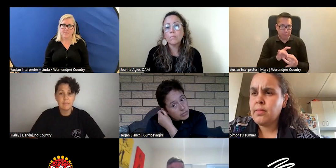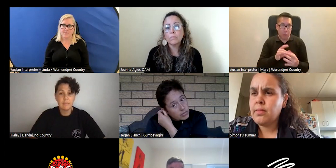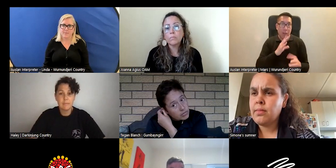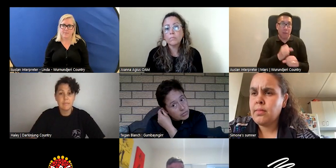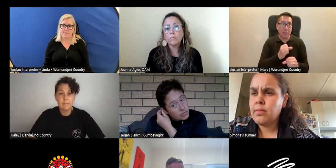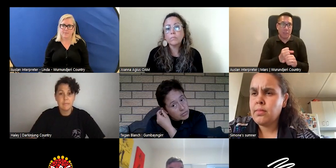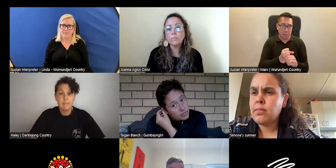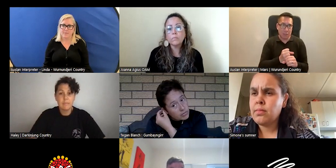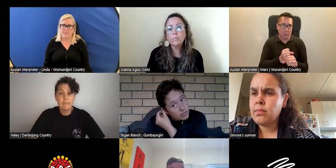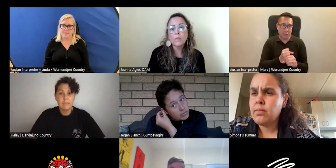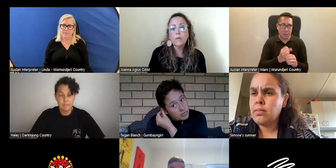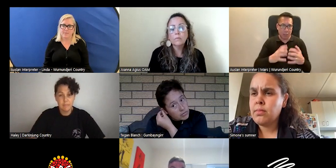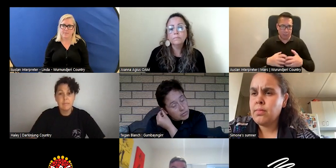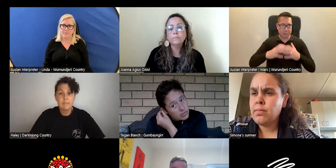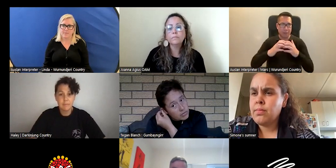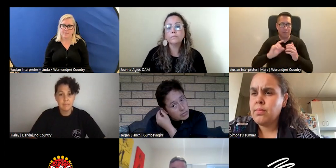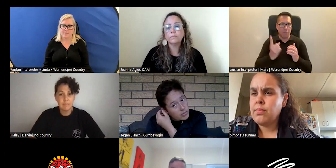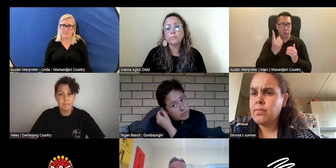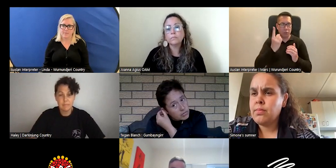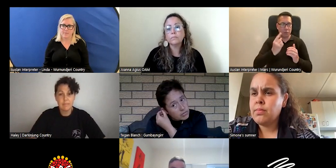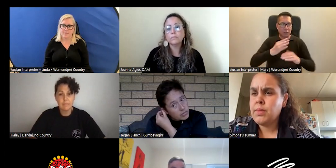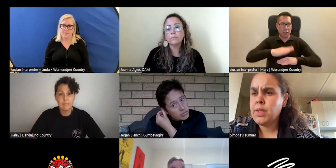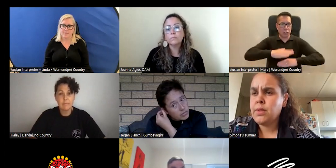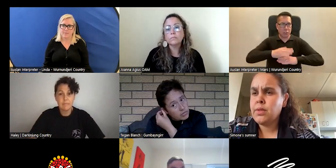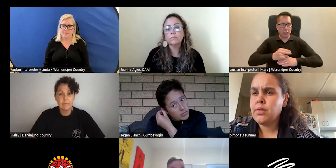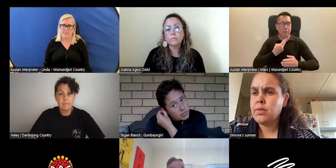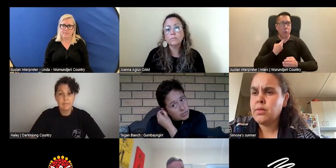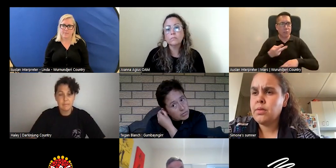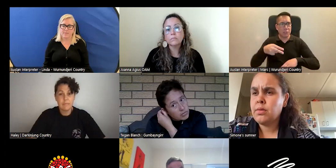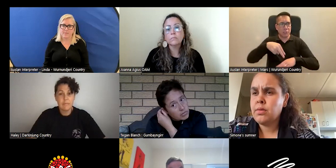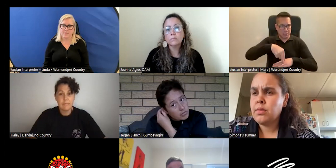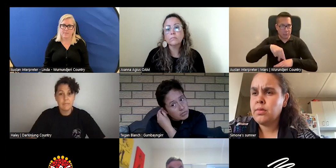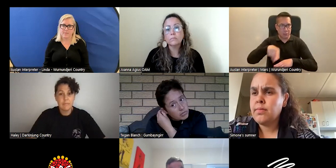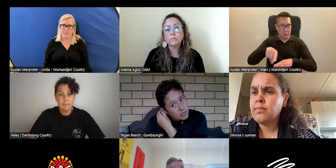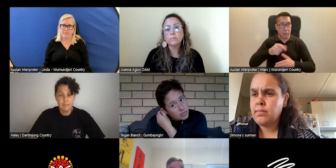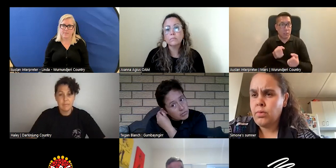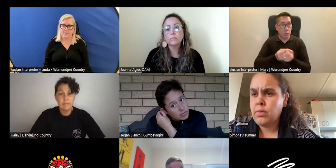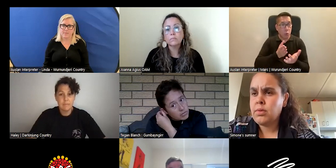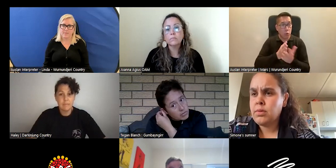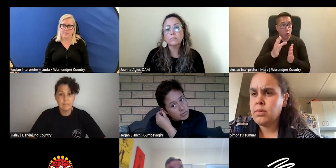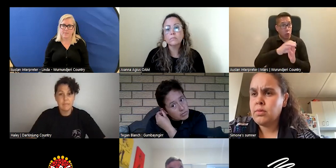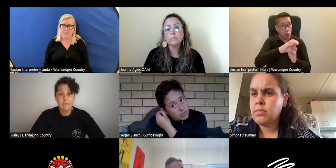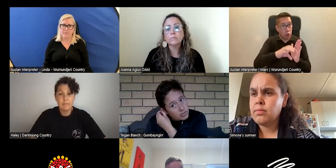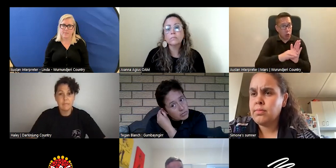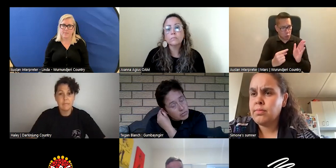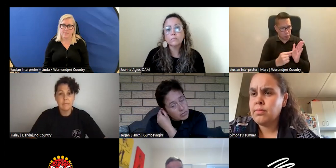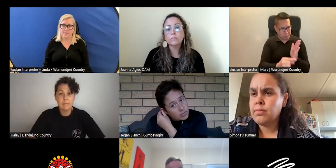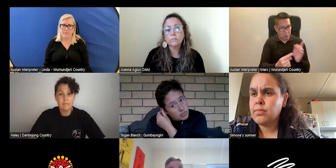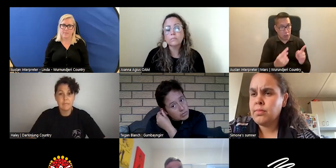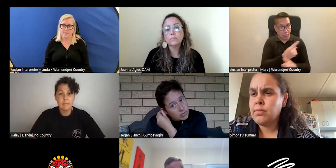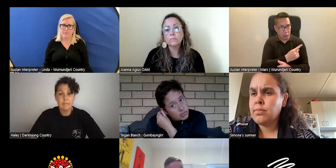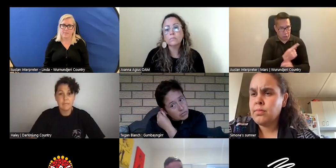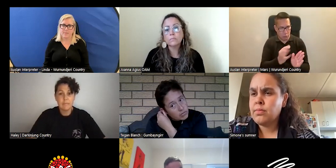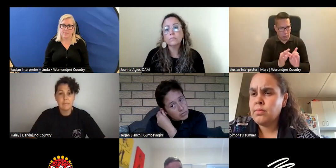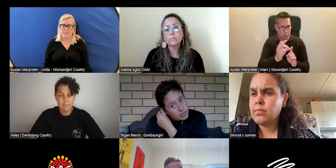by establishing a First Nations voice. Now, so that's been supported through a constitutional change through a referendum. But